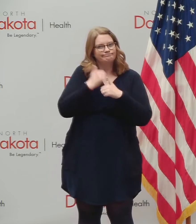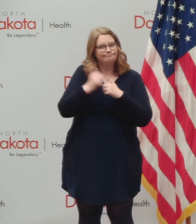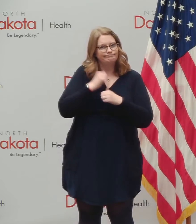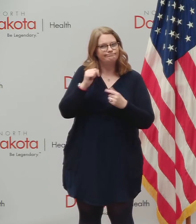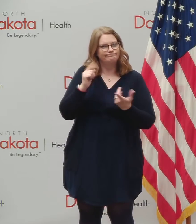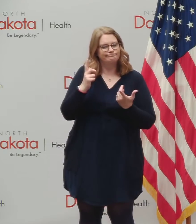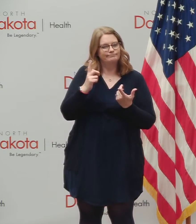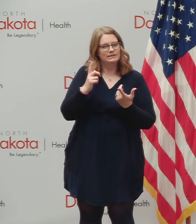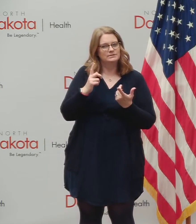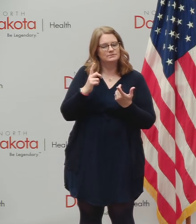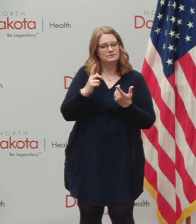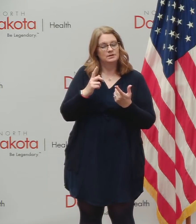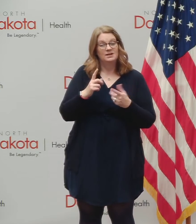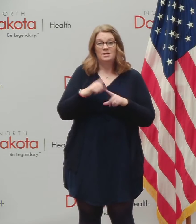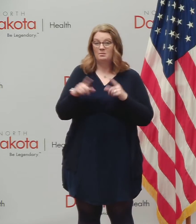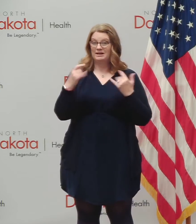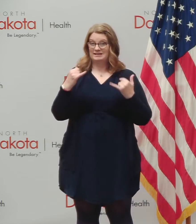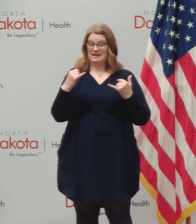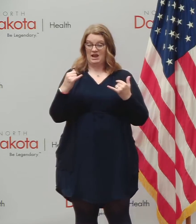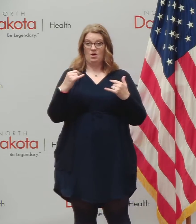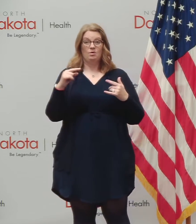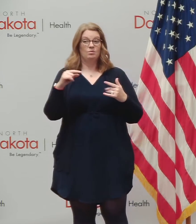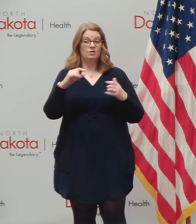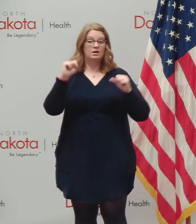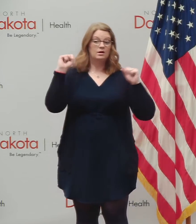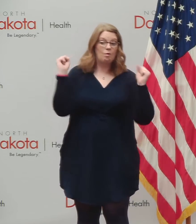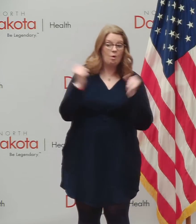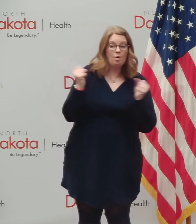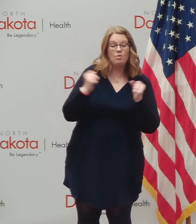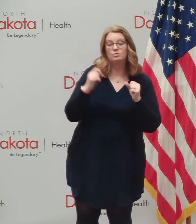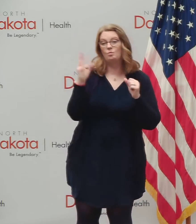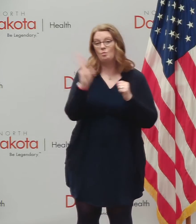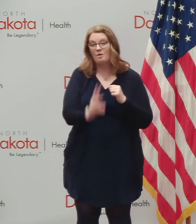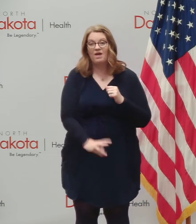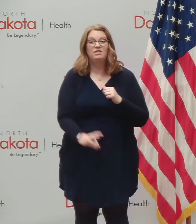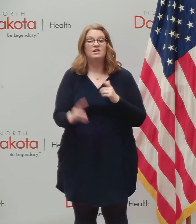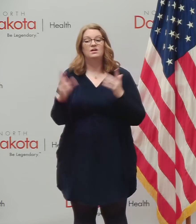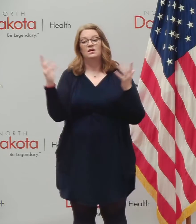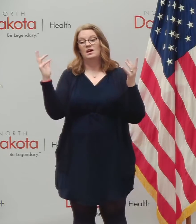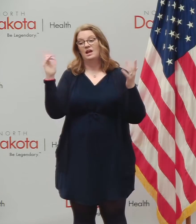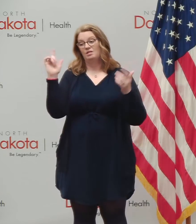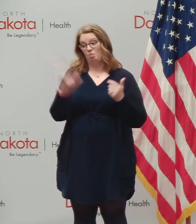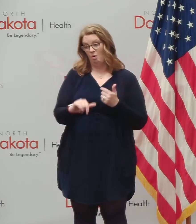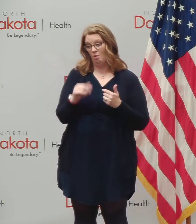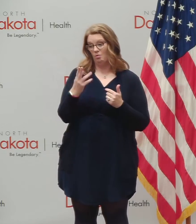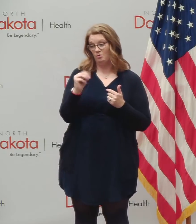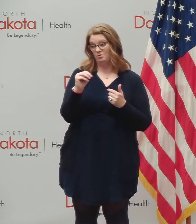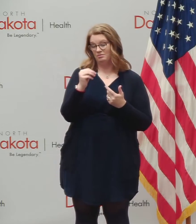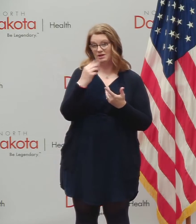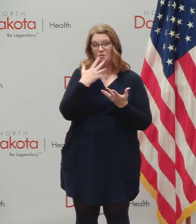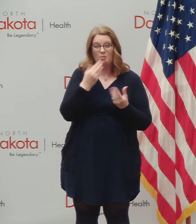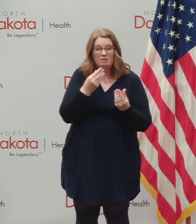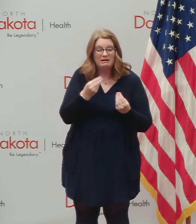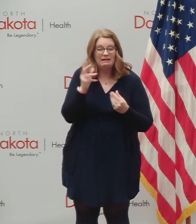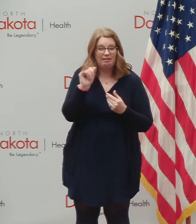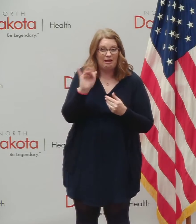frame of holidays and cold weather and indoor gatherings and low humidity and no vaccine on